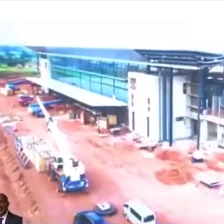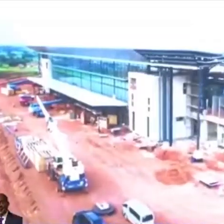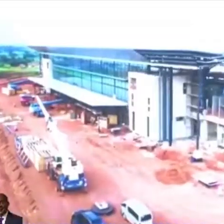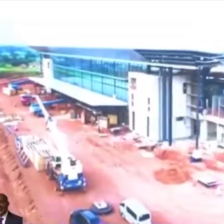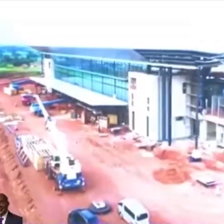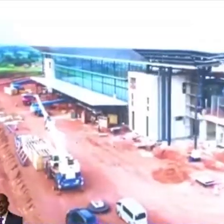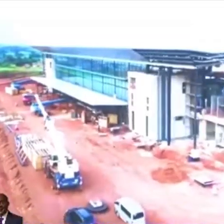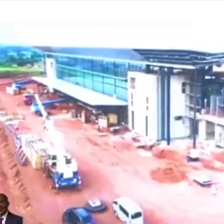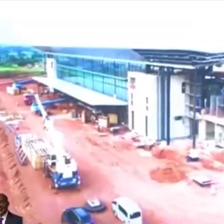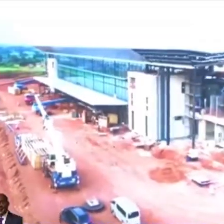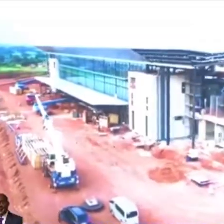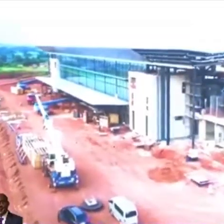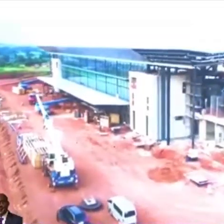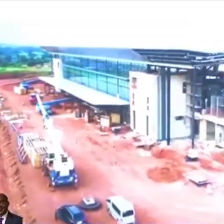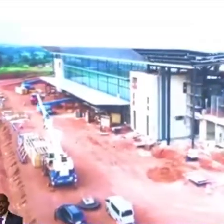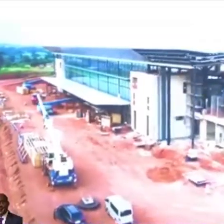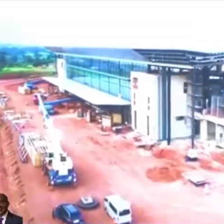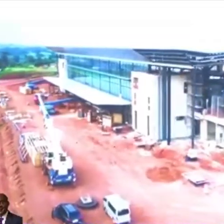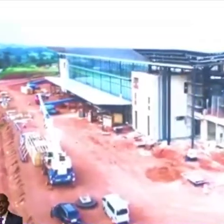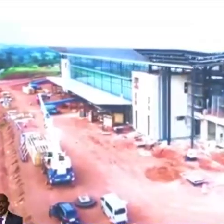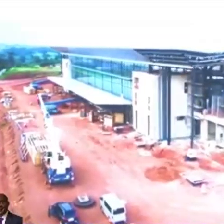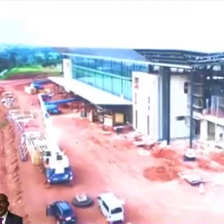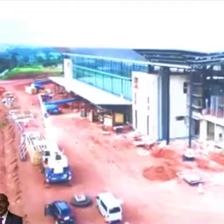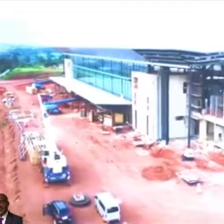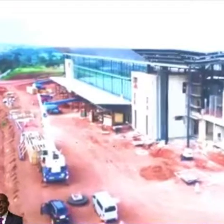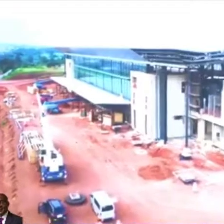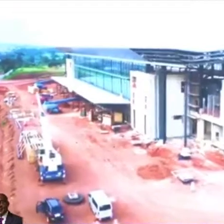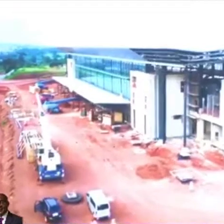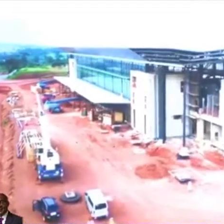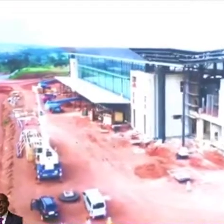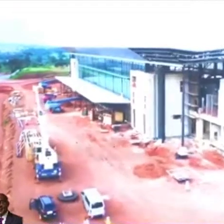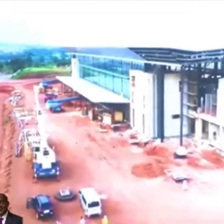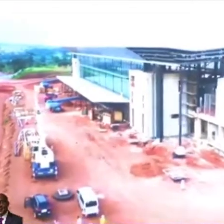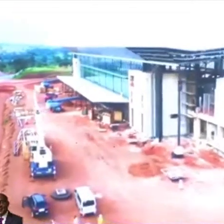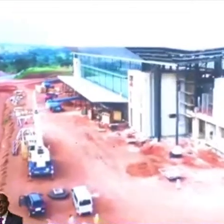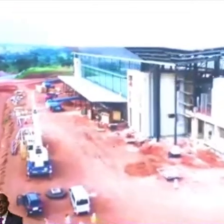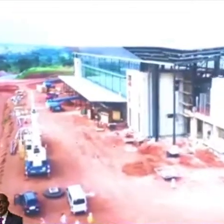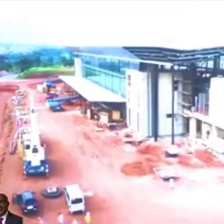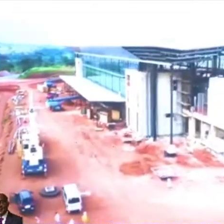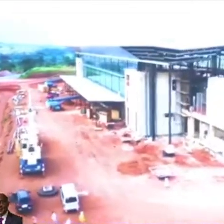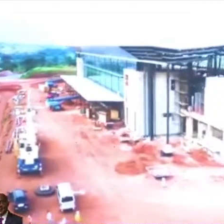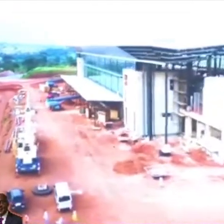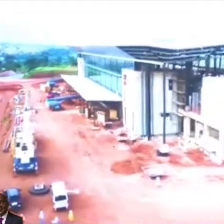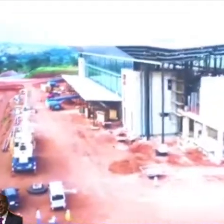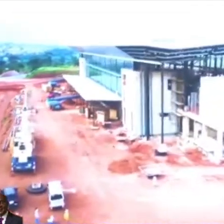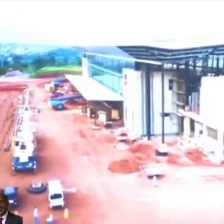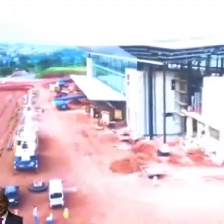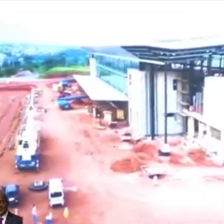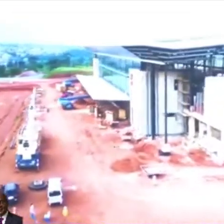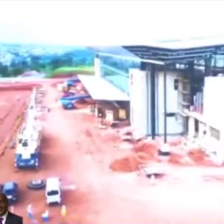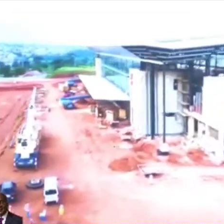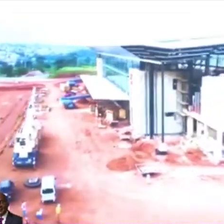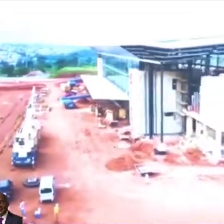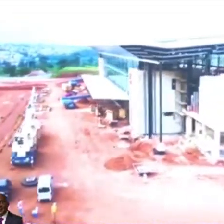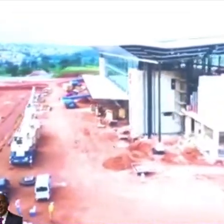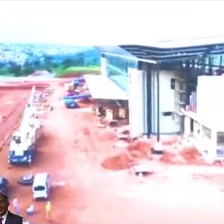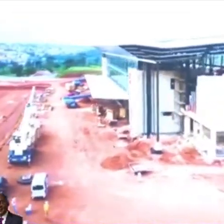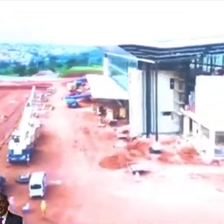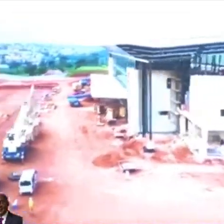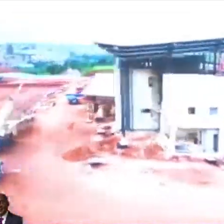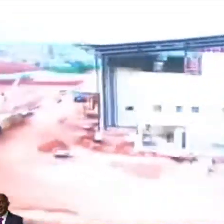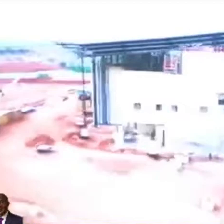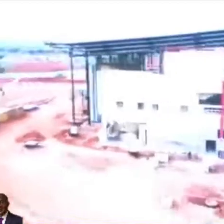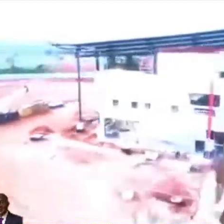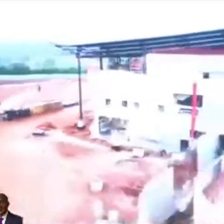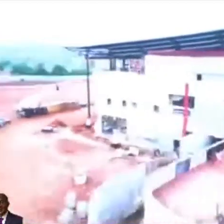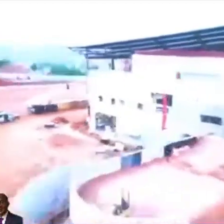the government is upgrading the Kumasi Airport to an international airport to remove the inconvenience of transiting through